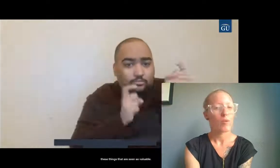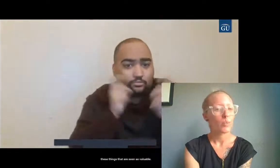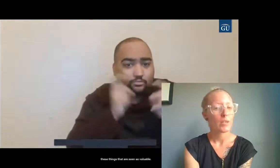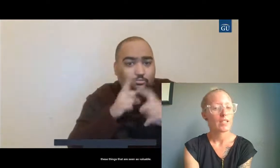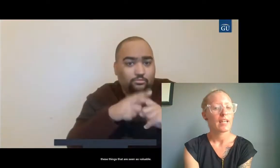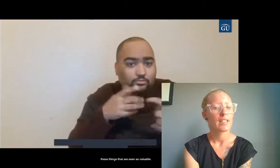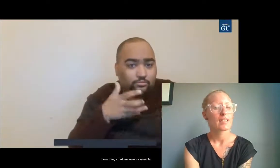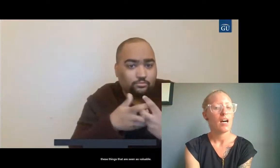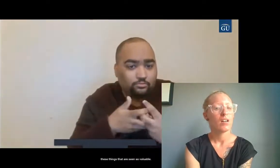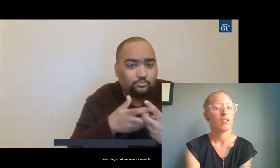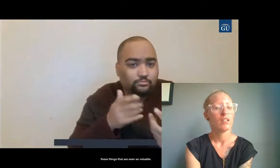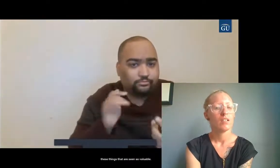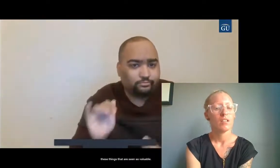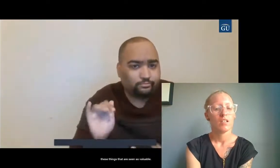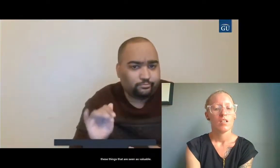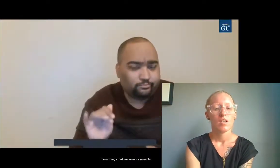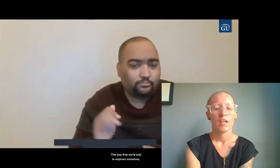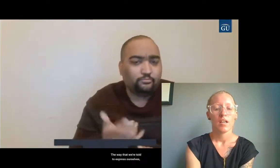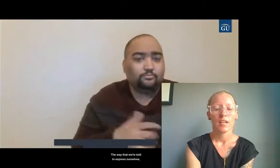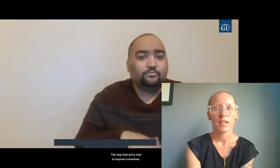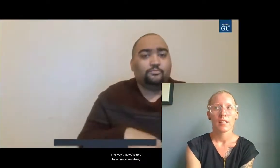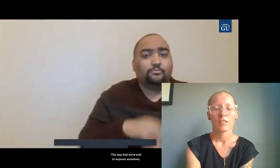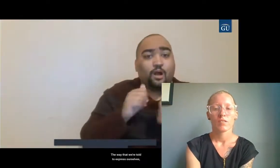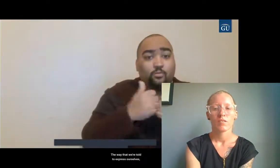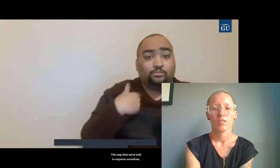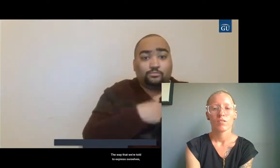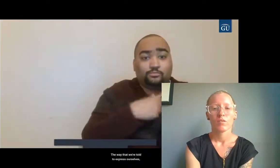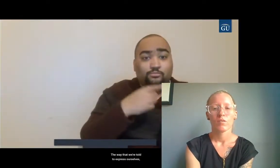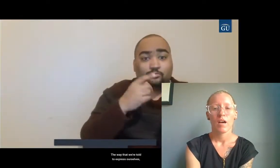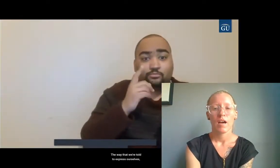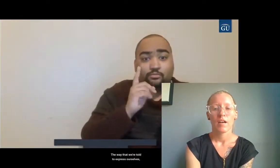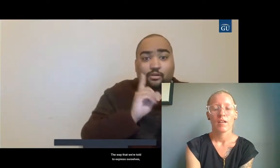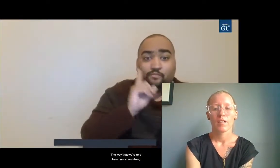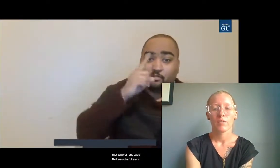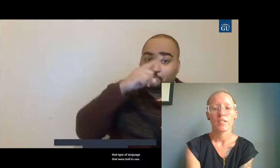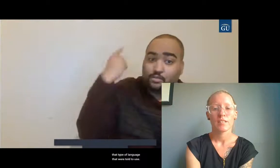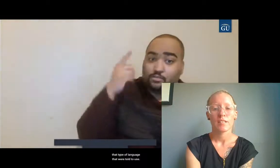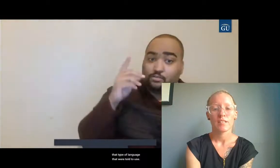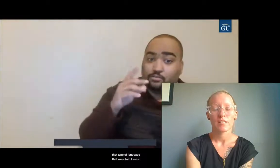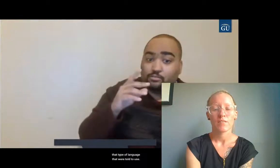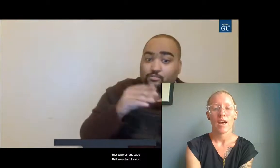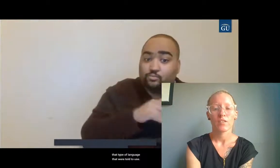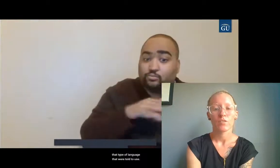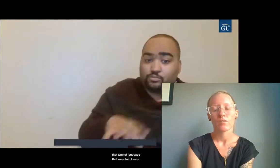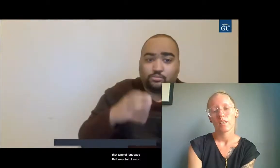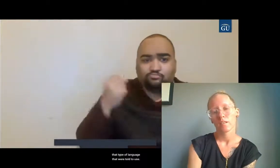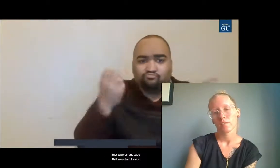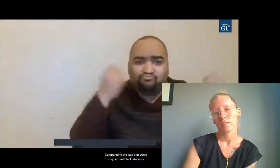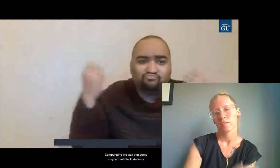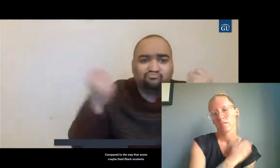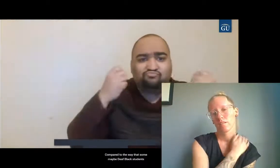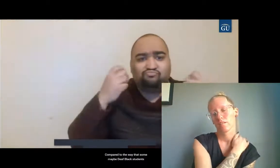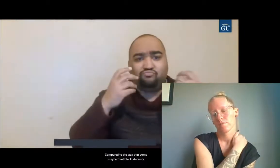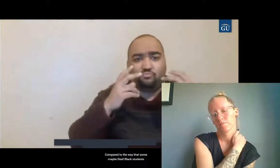that are appropriate in ASL, and we see these as a value.